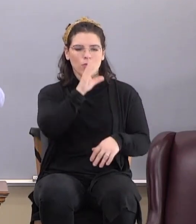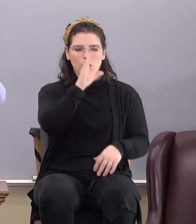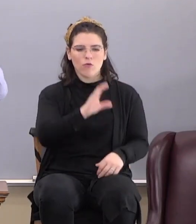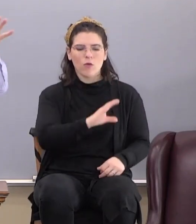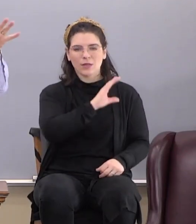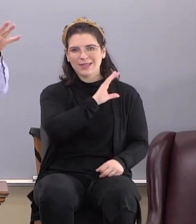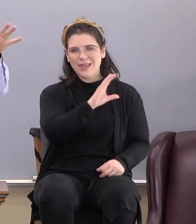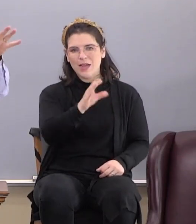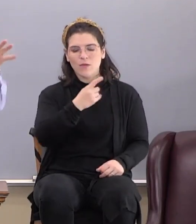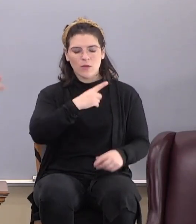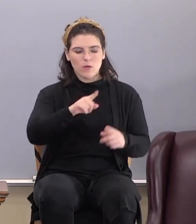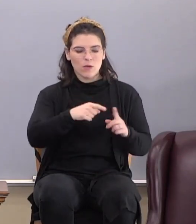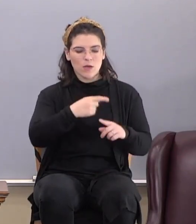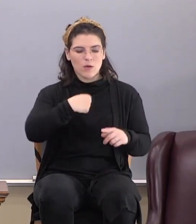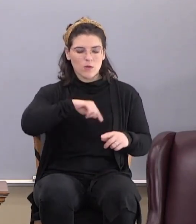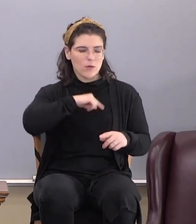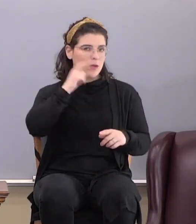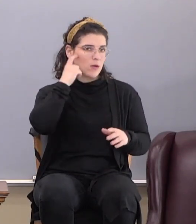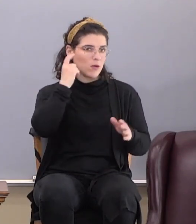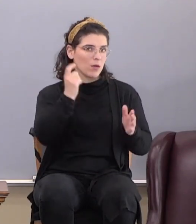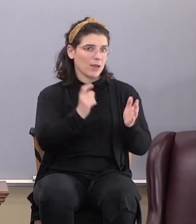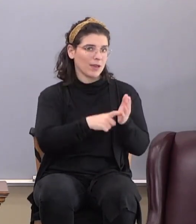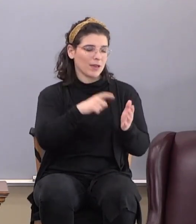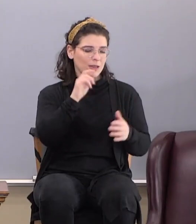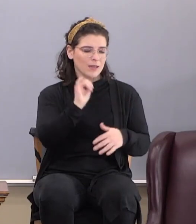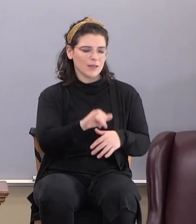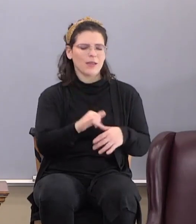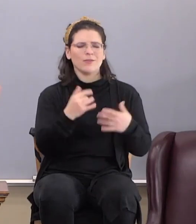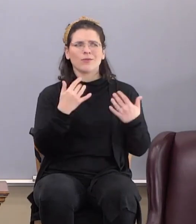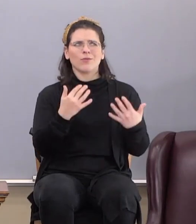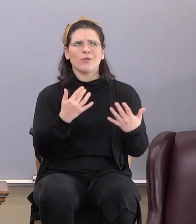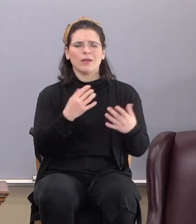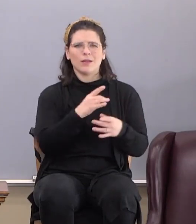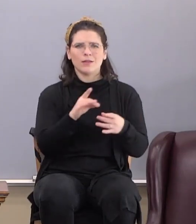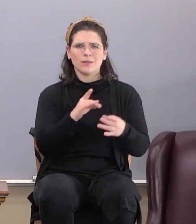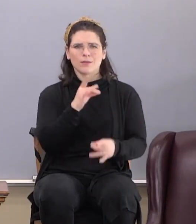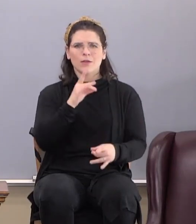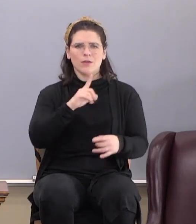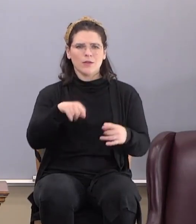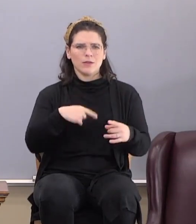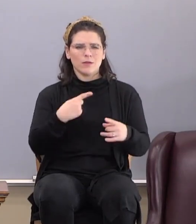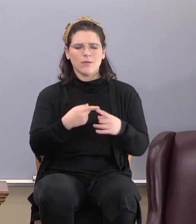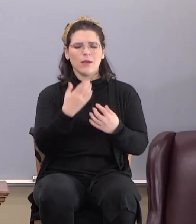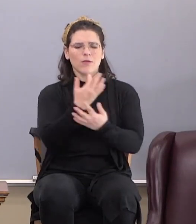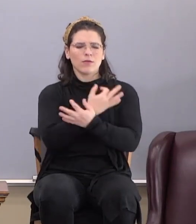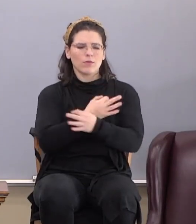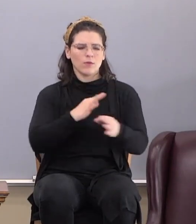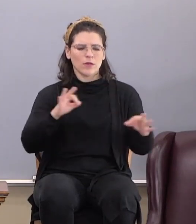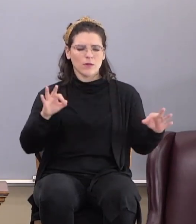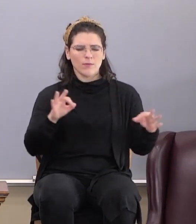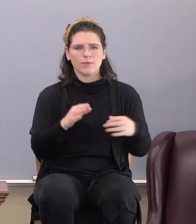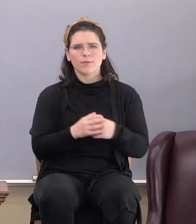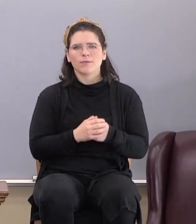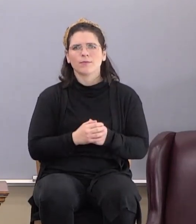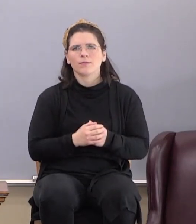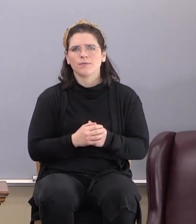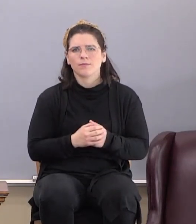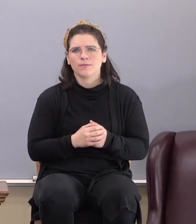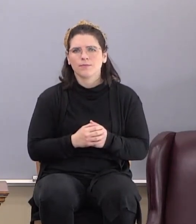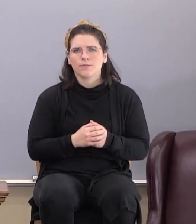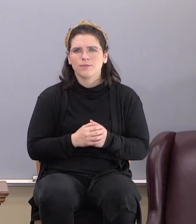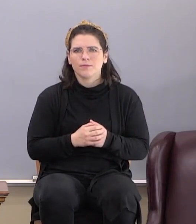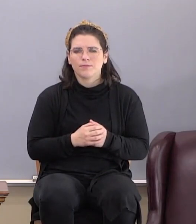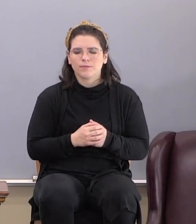When we recognize that, wait a minute, the Spirit is all about freedom. And